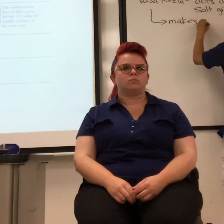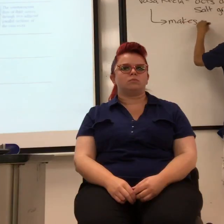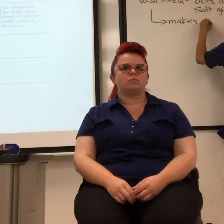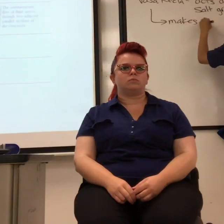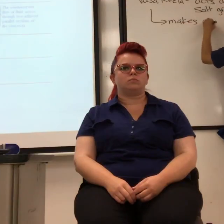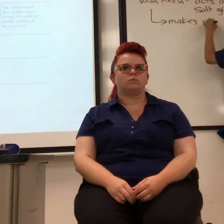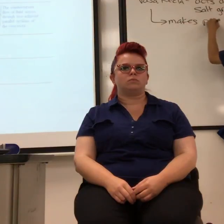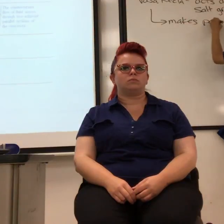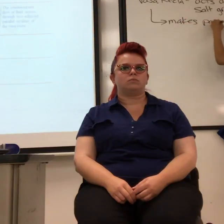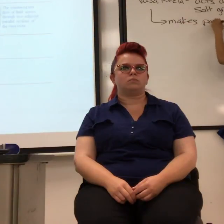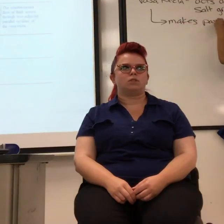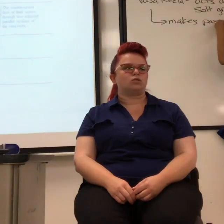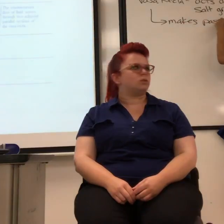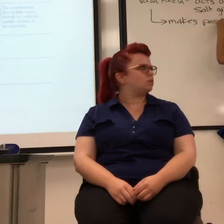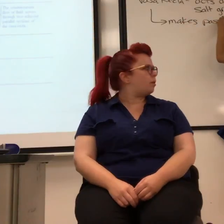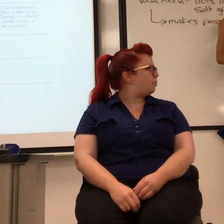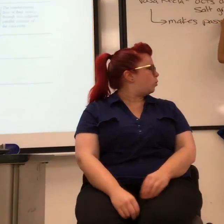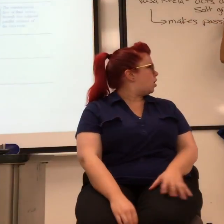Makes